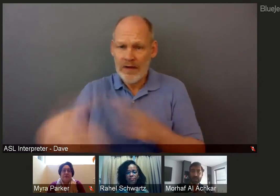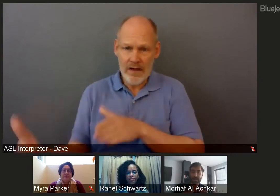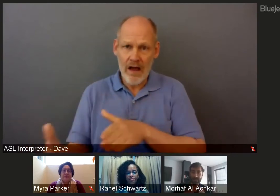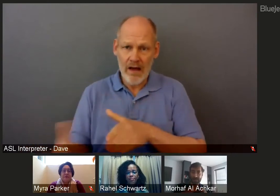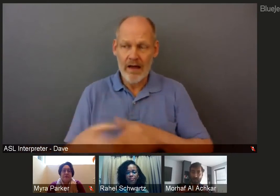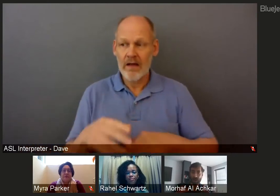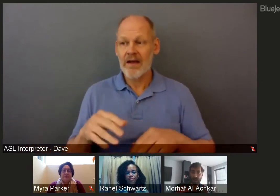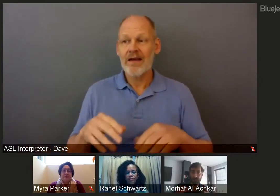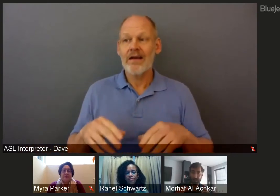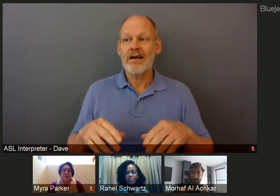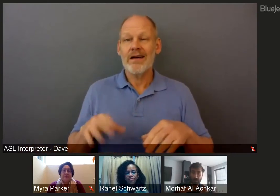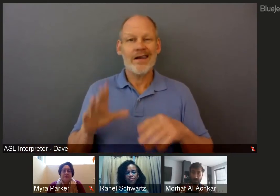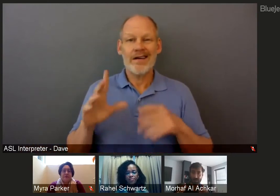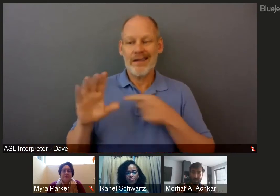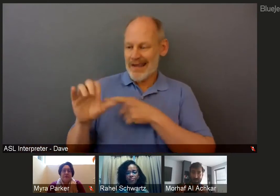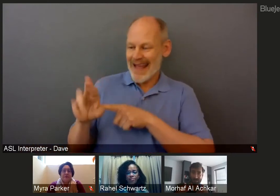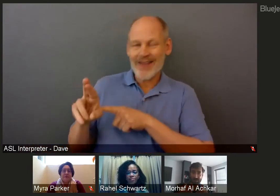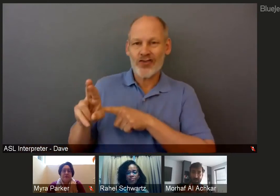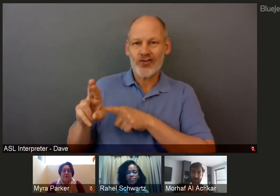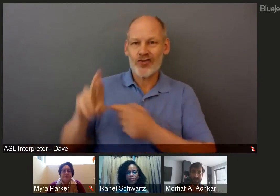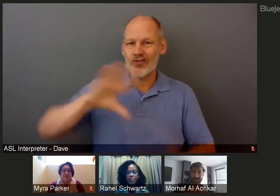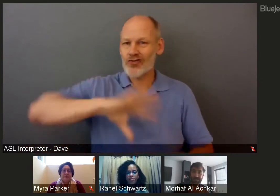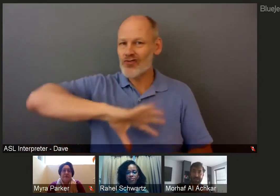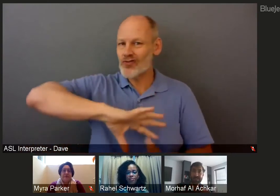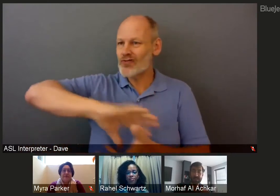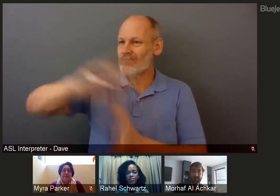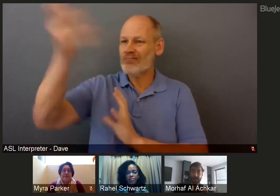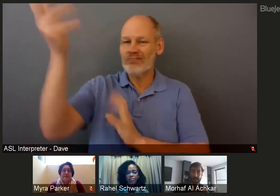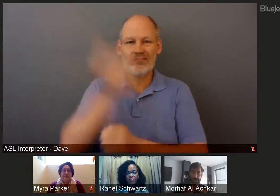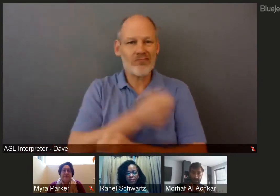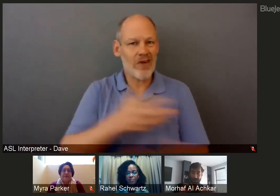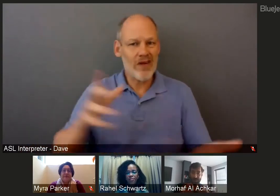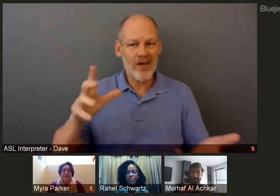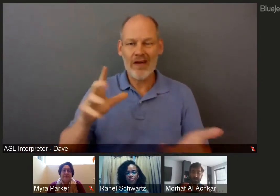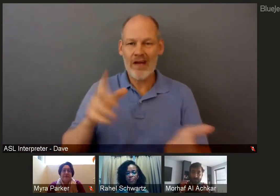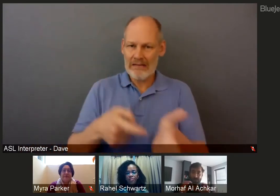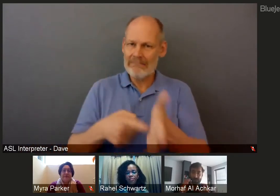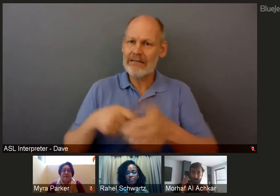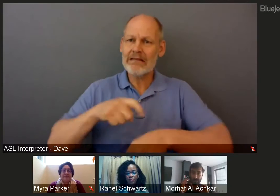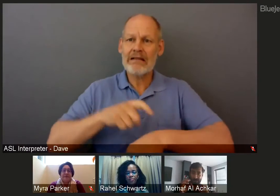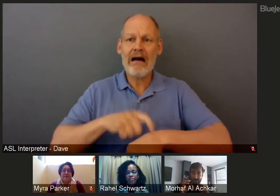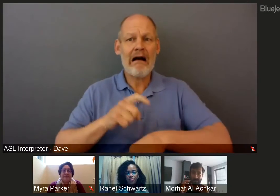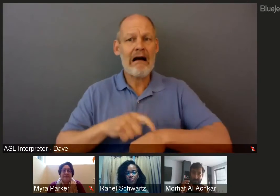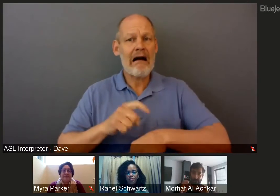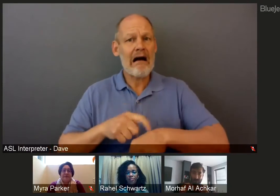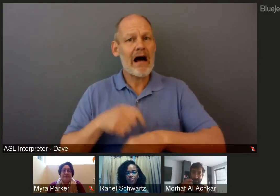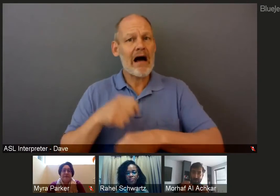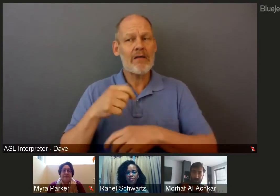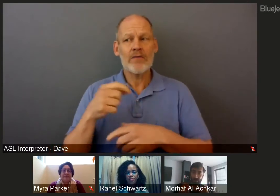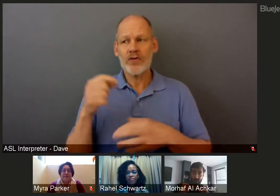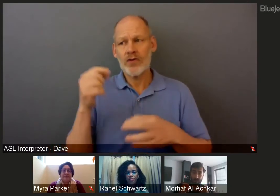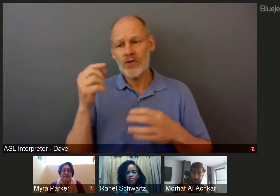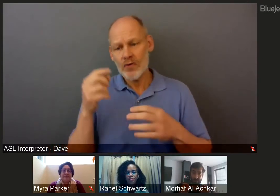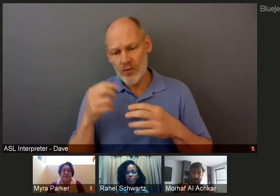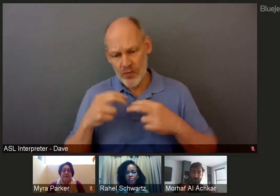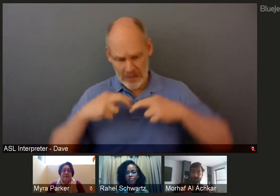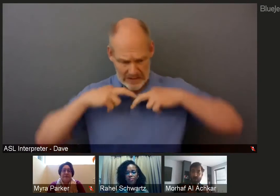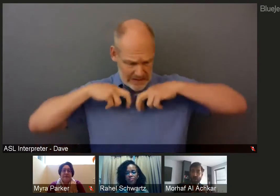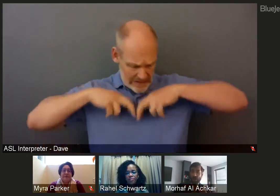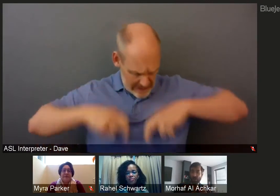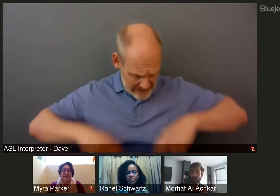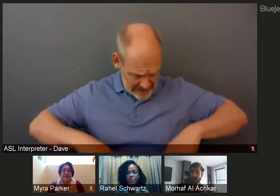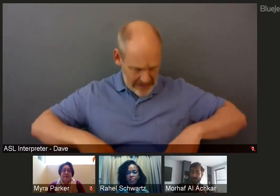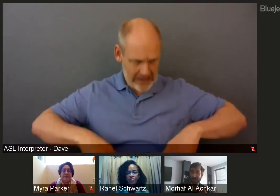down. Takes a while for you to adjust and build resiliency. But the notion of resiliency will continue to be with us. I